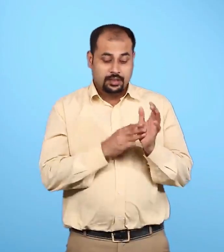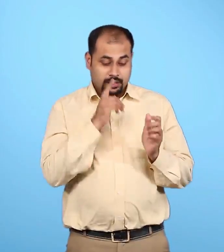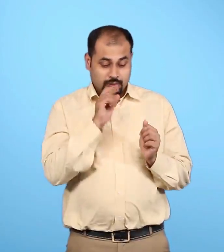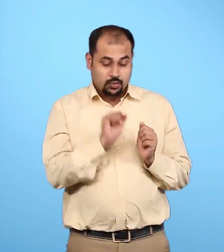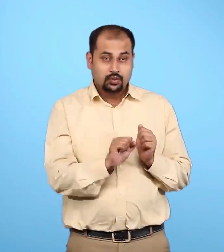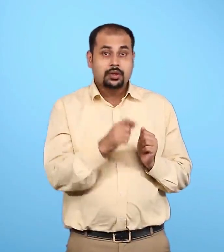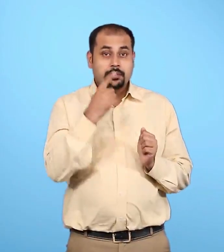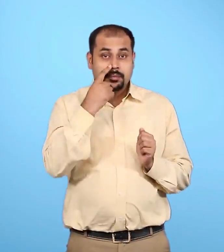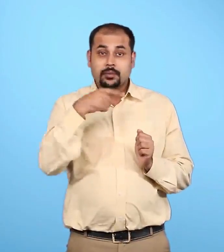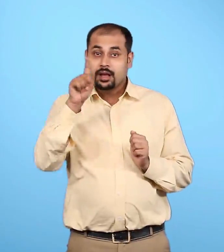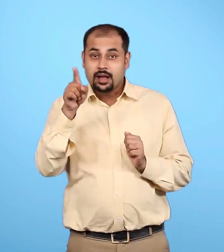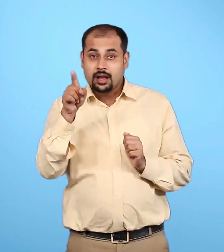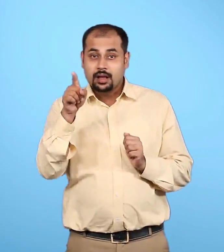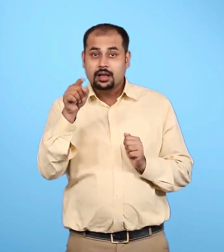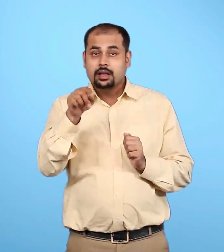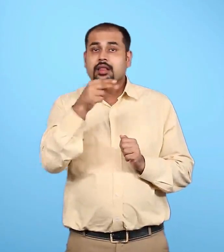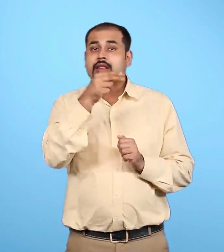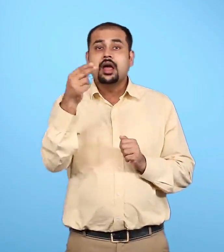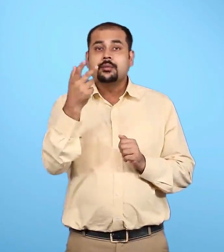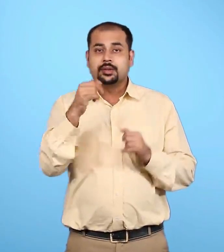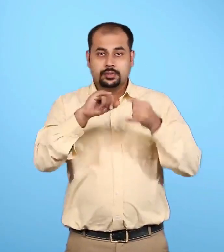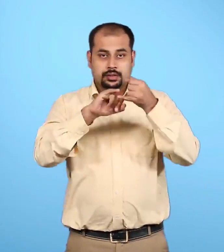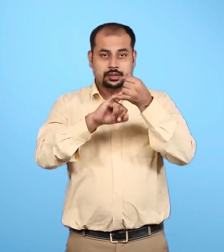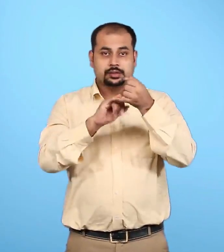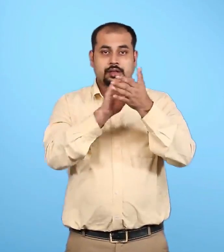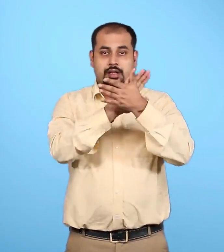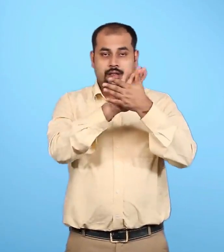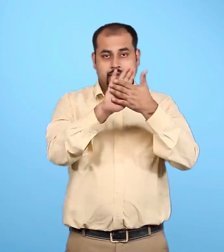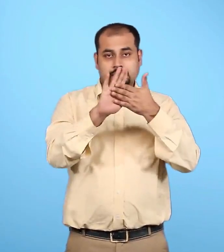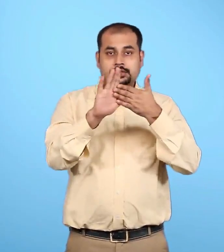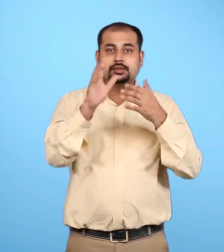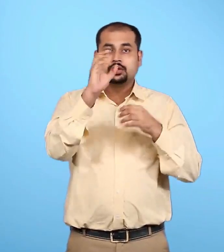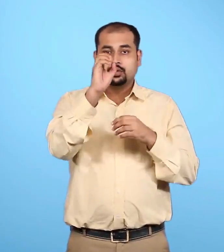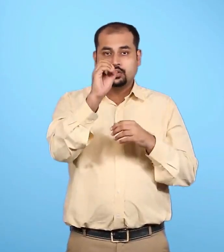How many grandparents in all does Shobhna have?